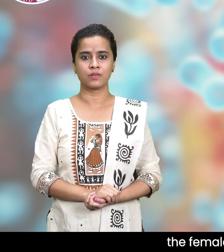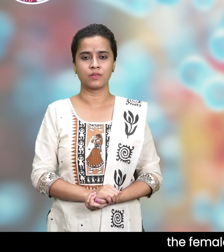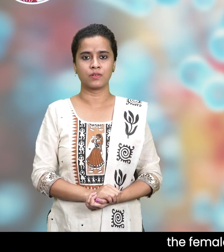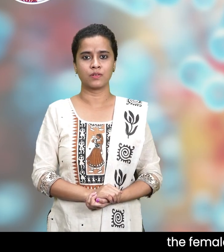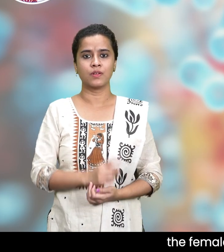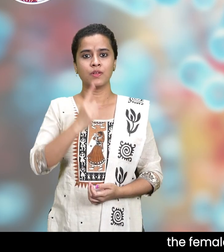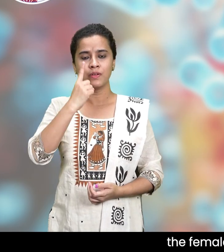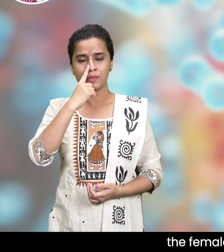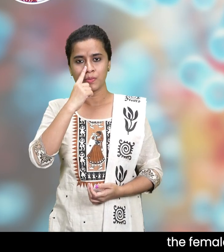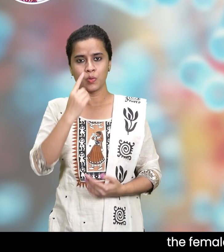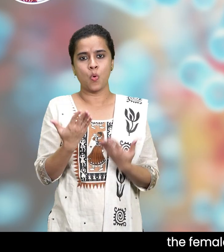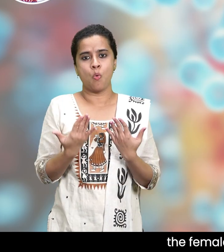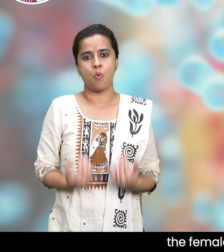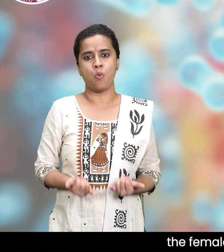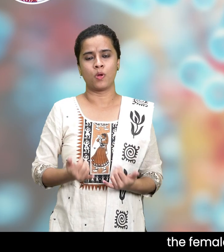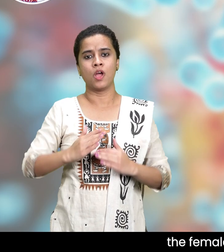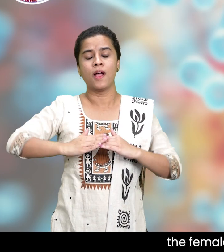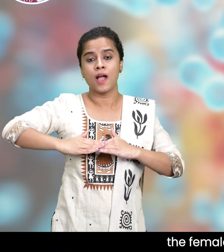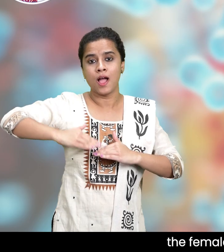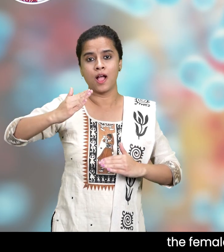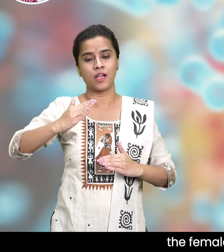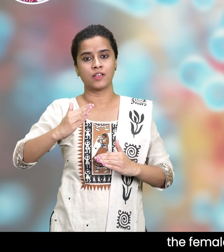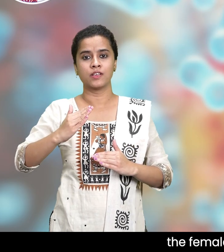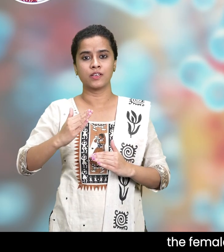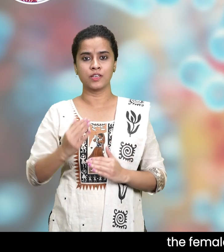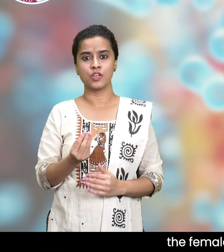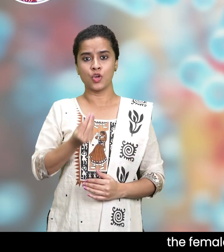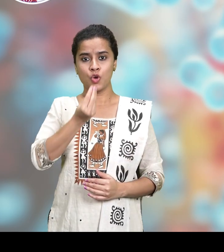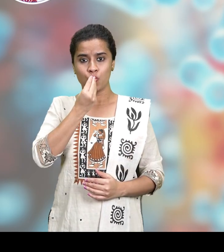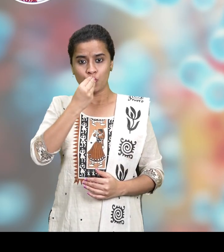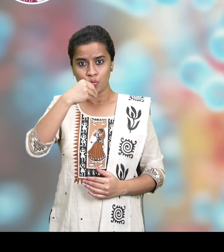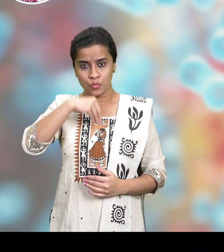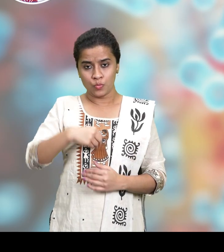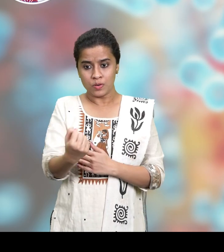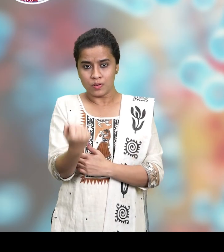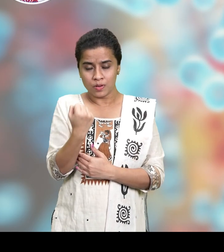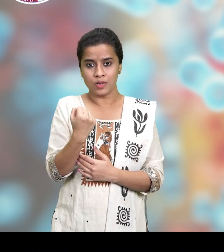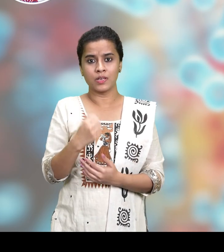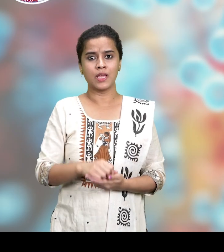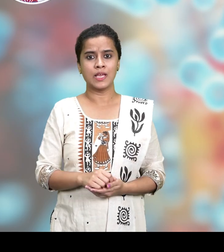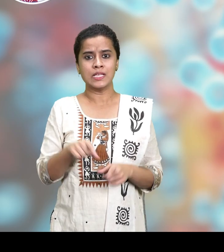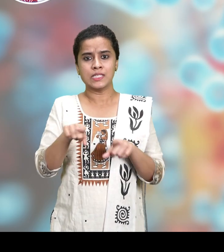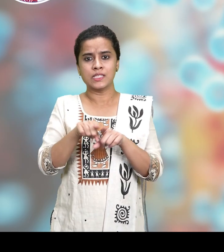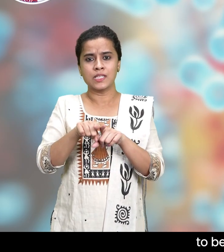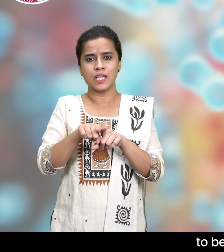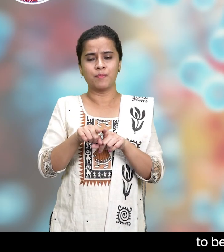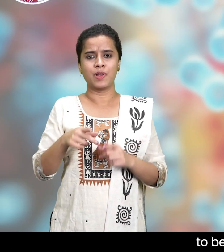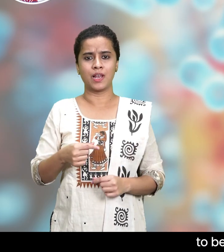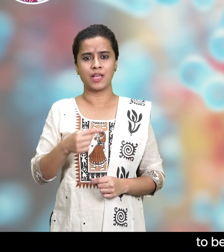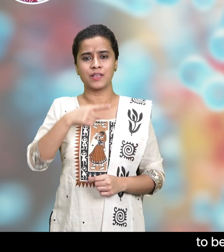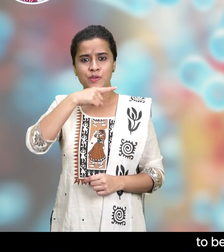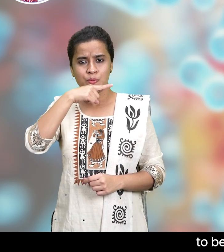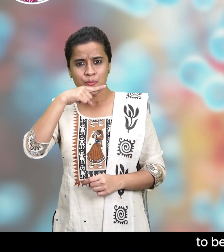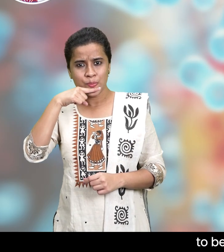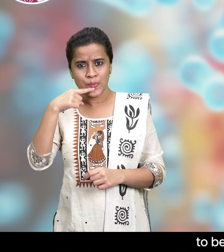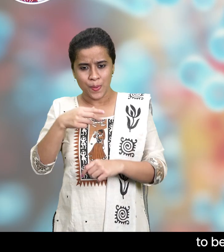the females need highly nutritious food in the form of blood to be